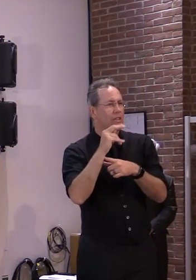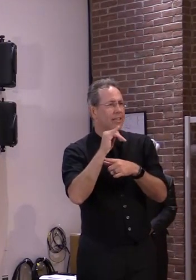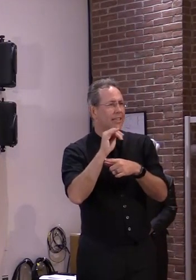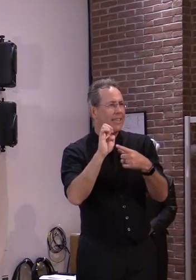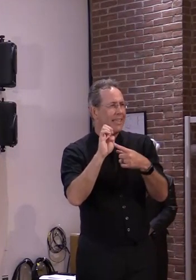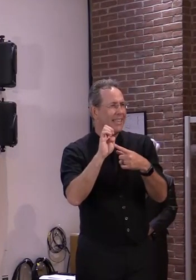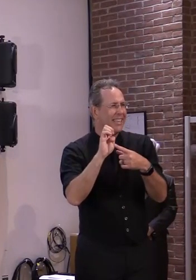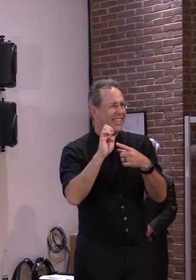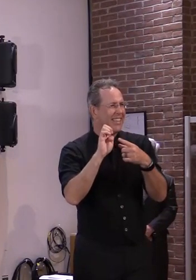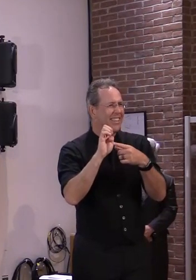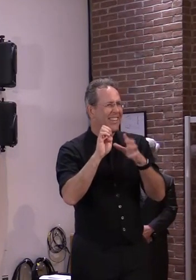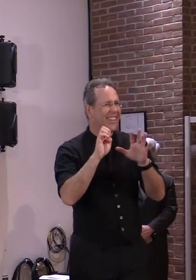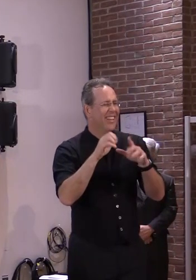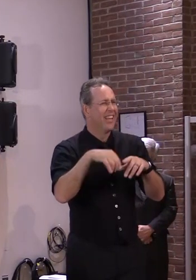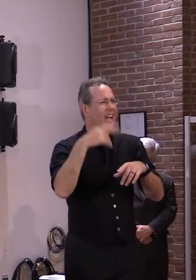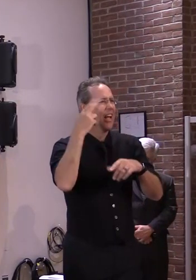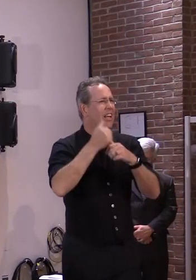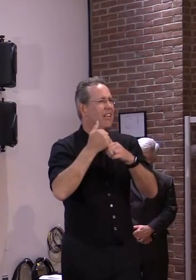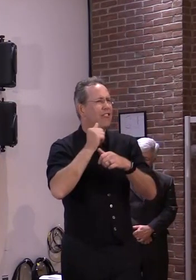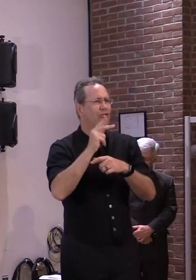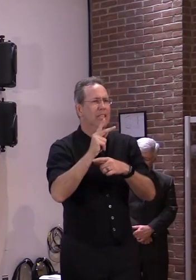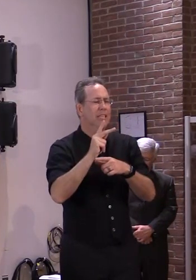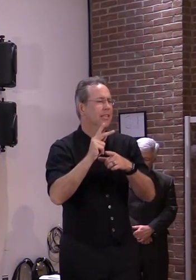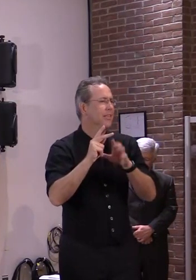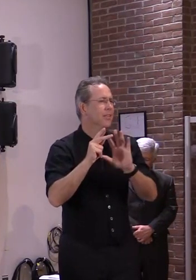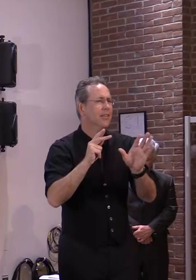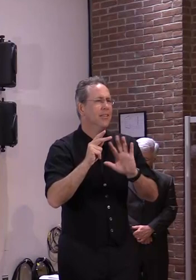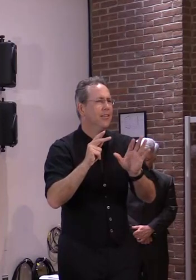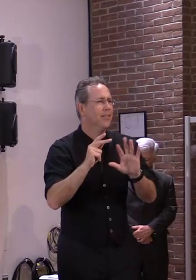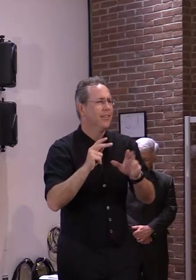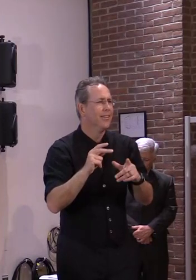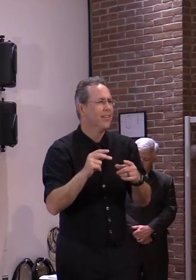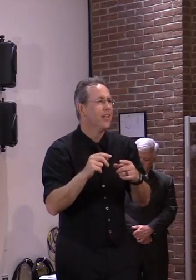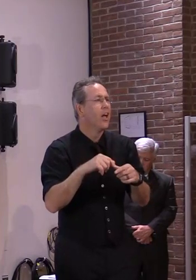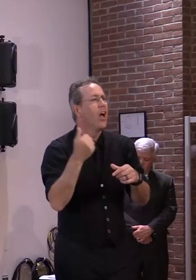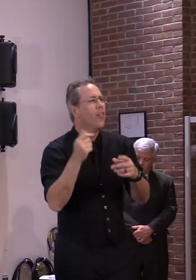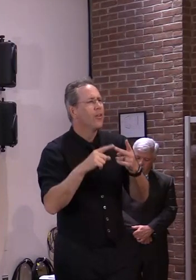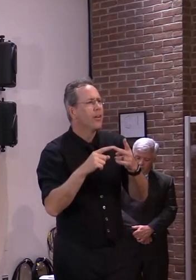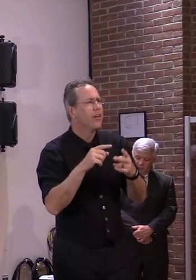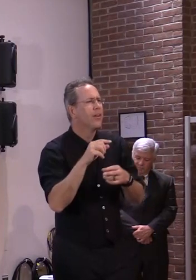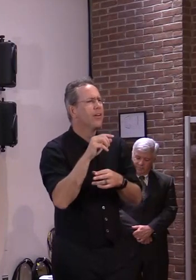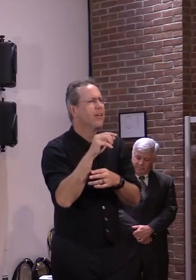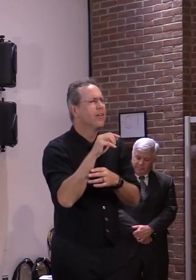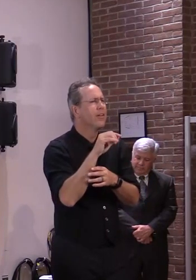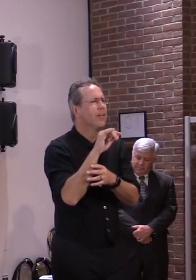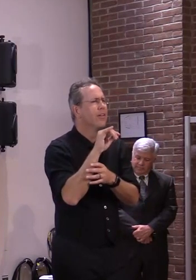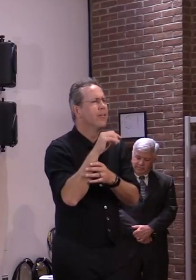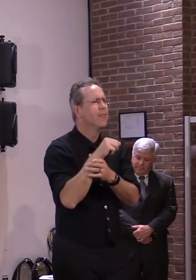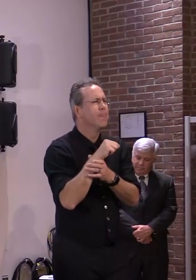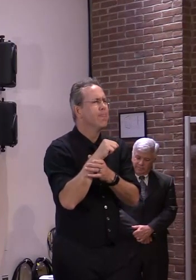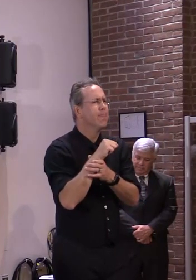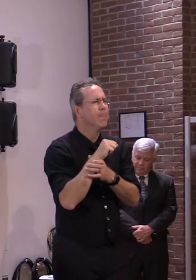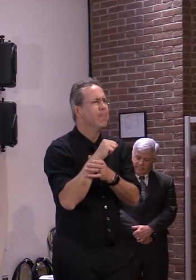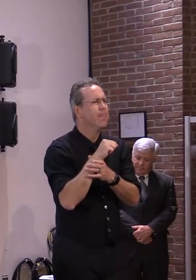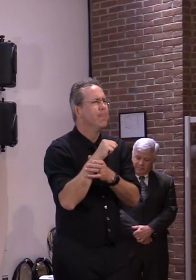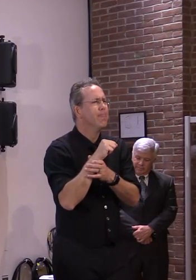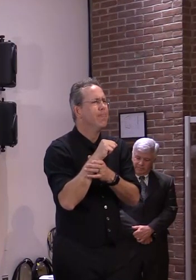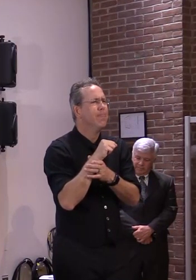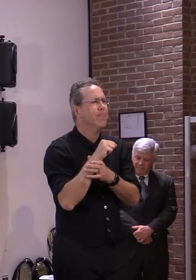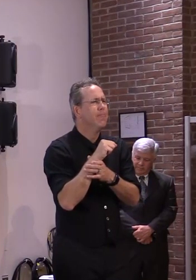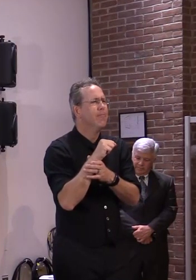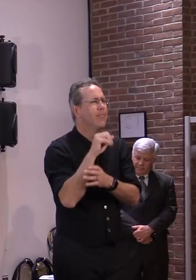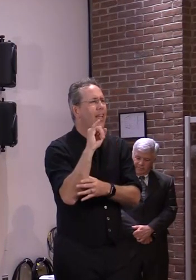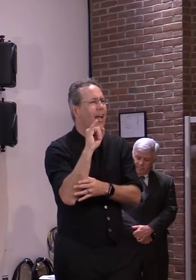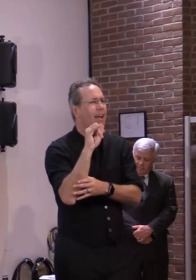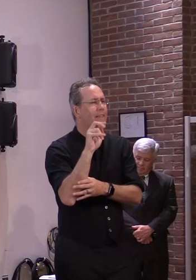to ivermectin, I do believe that there is some data out there. The problem is most